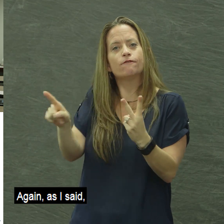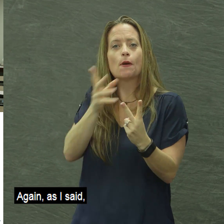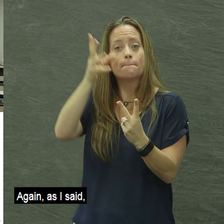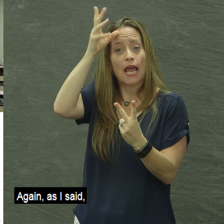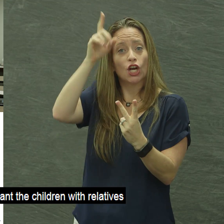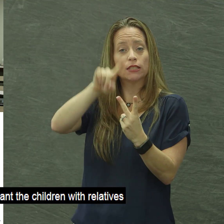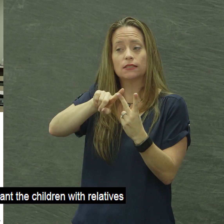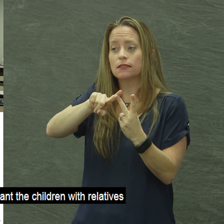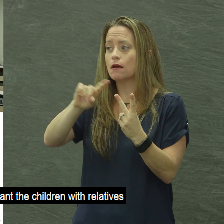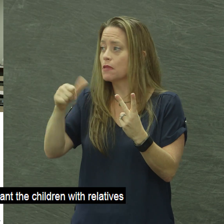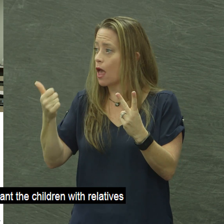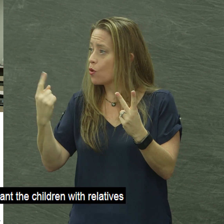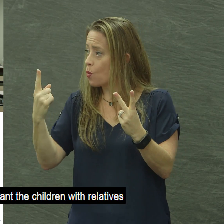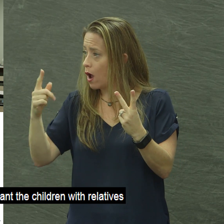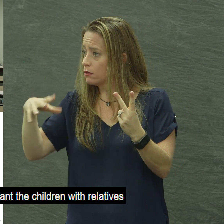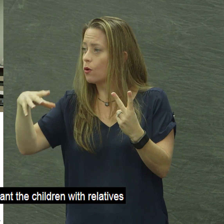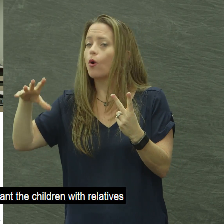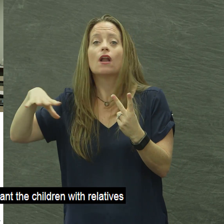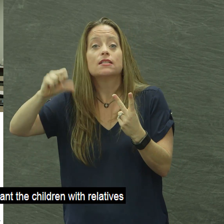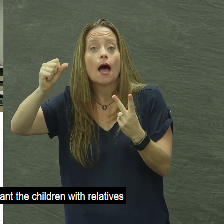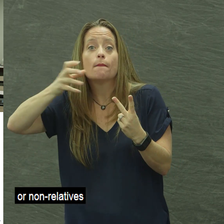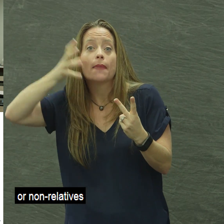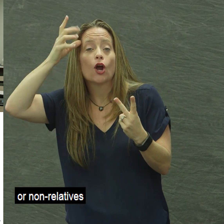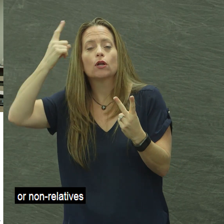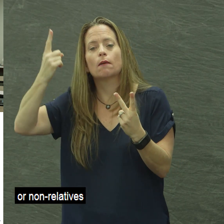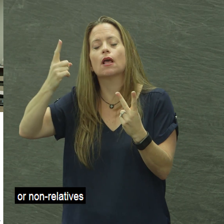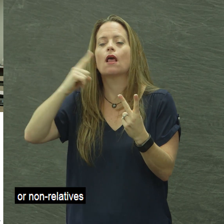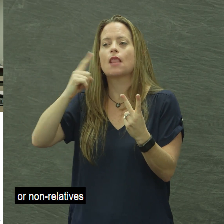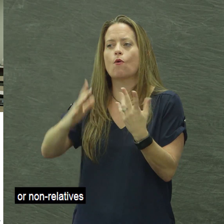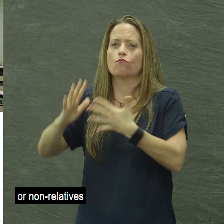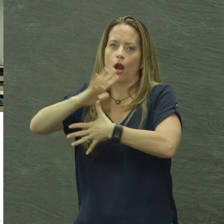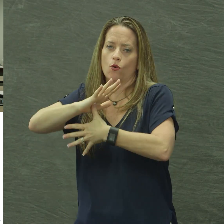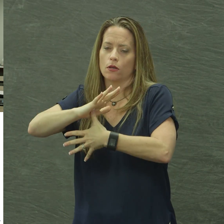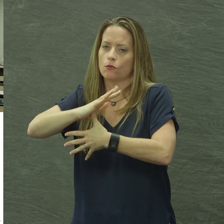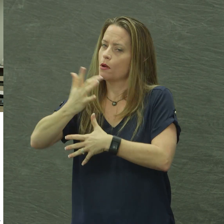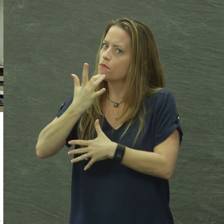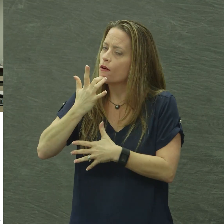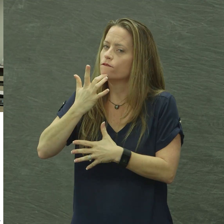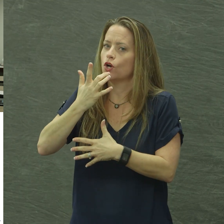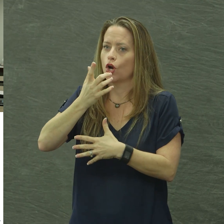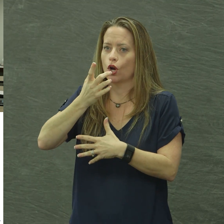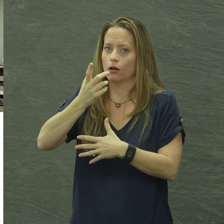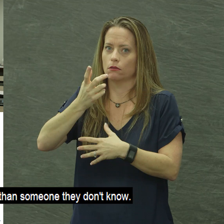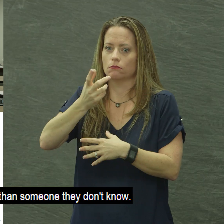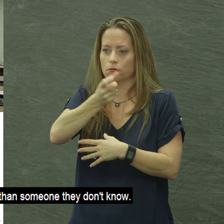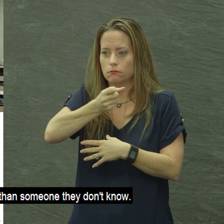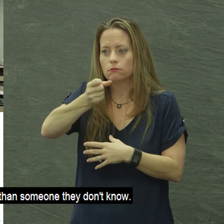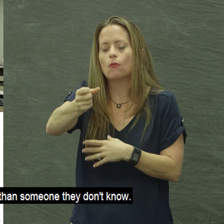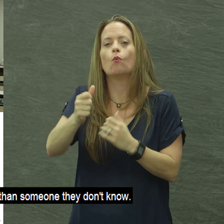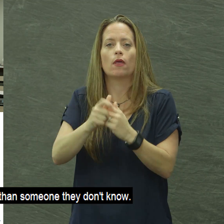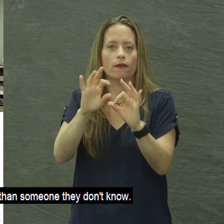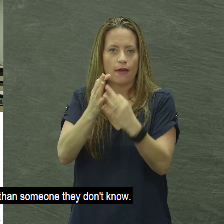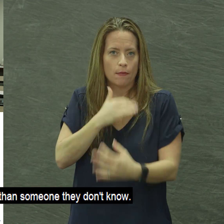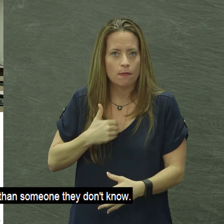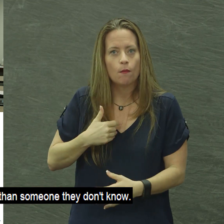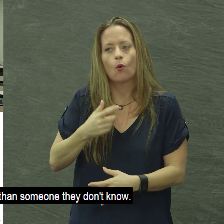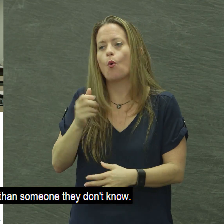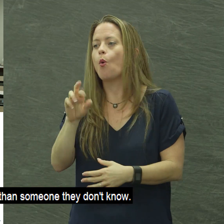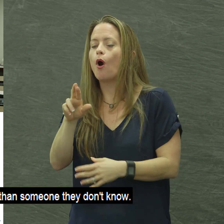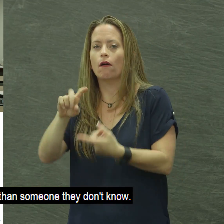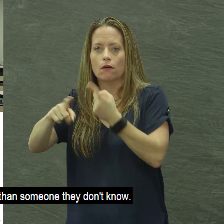said, we want the children with relatives or non-relatives rather than someone they don't